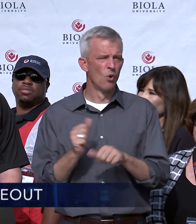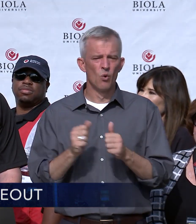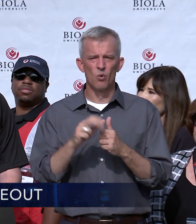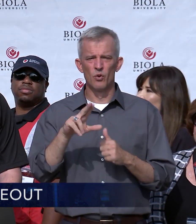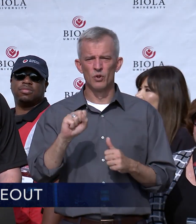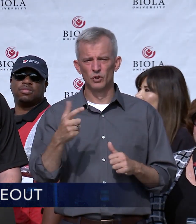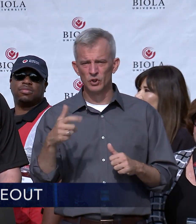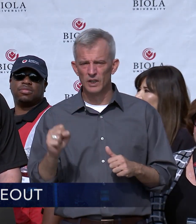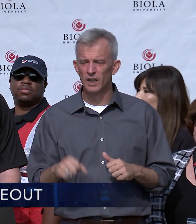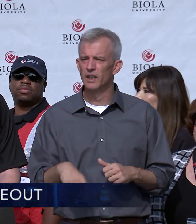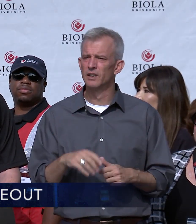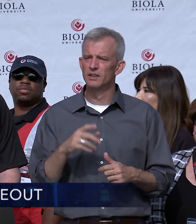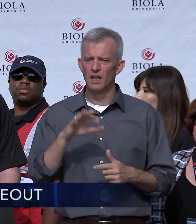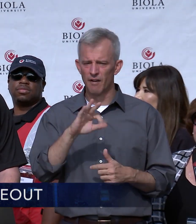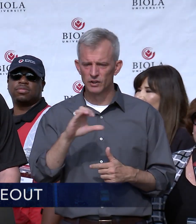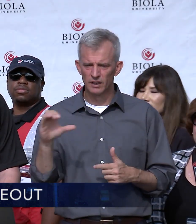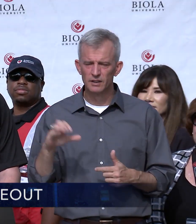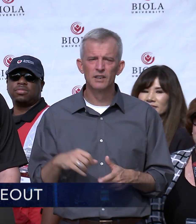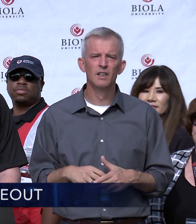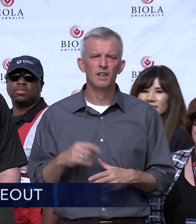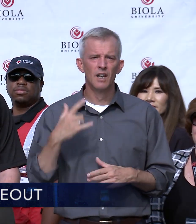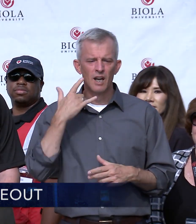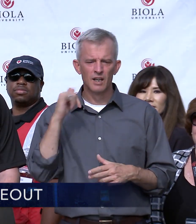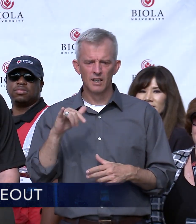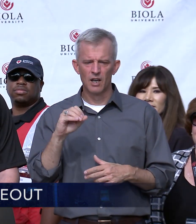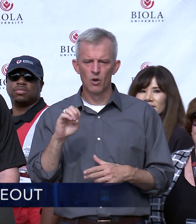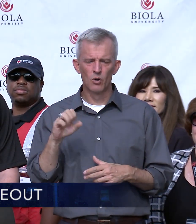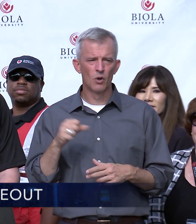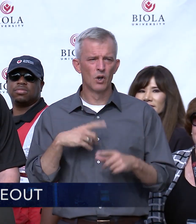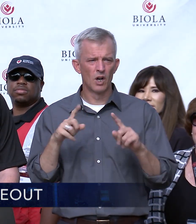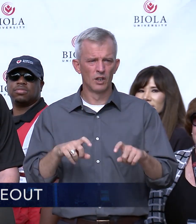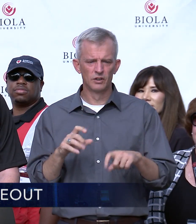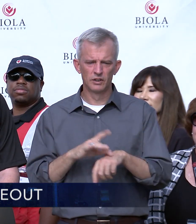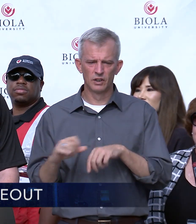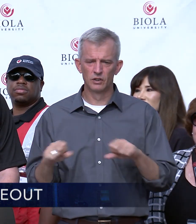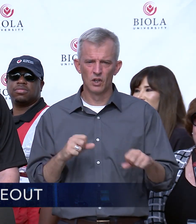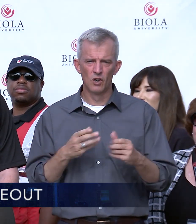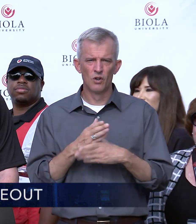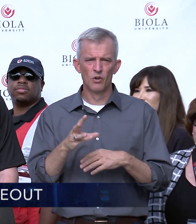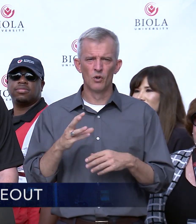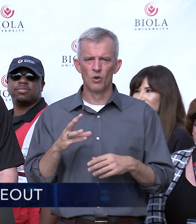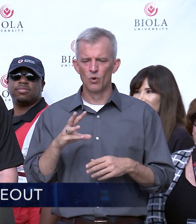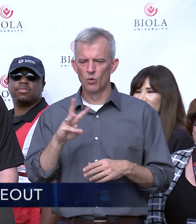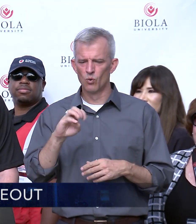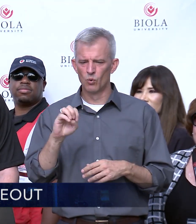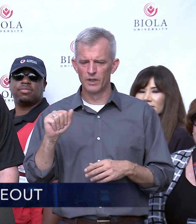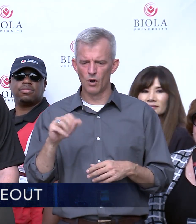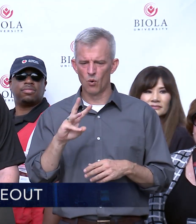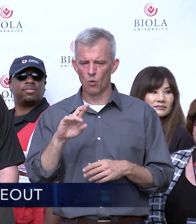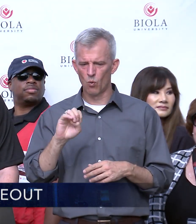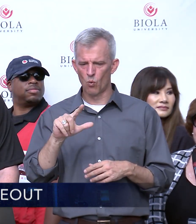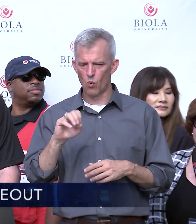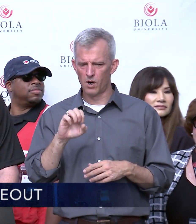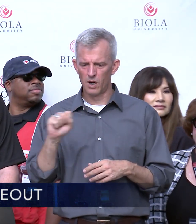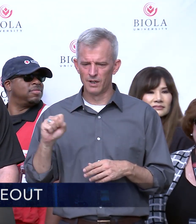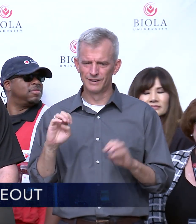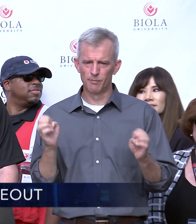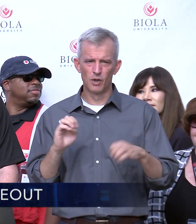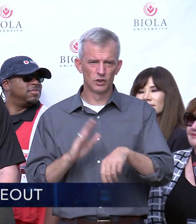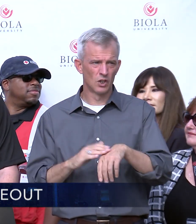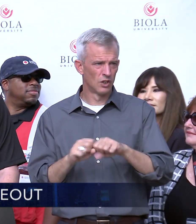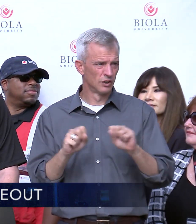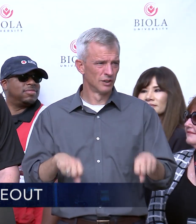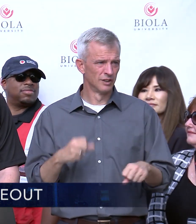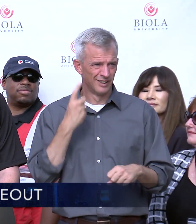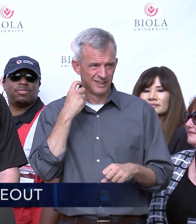the FCC, Cal OES has tested Shake Alert through the wireless emergency alert system this past year. It's the same alert